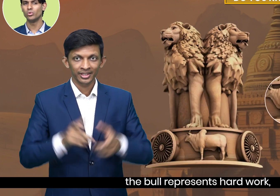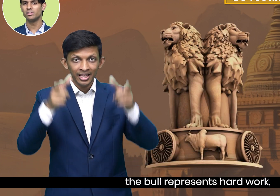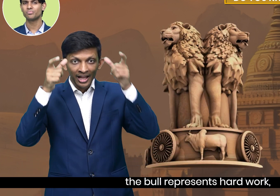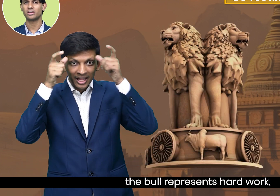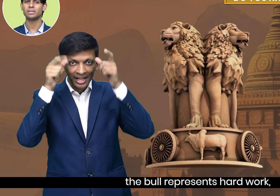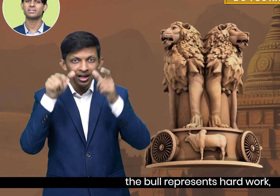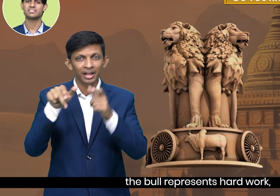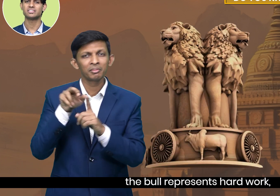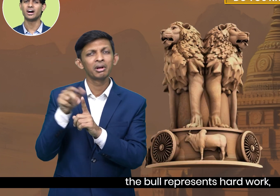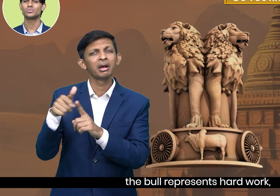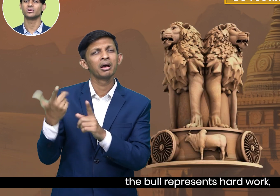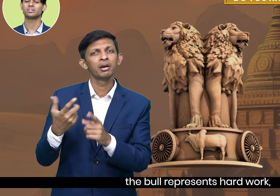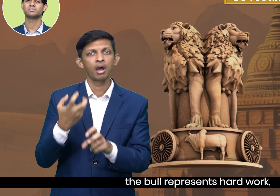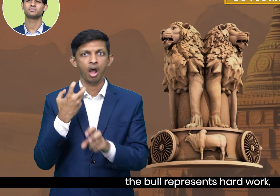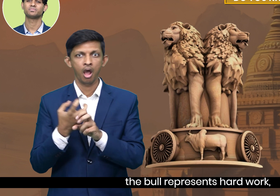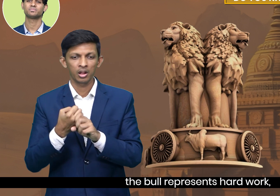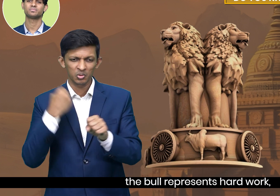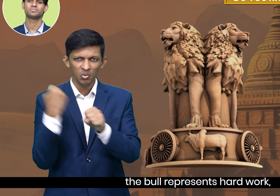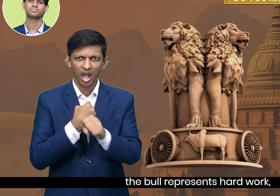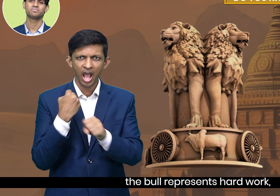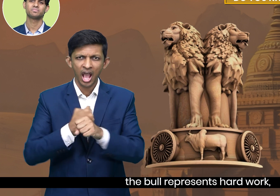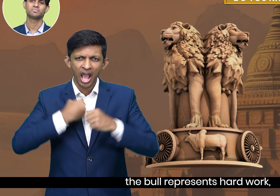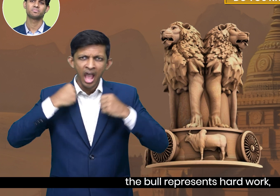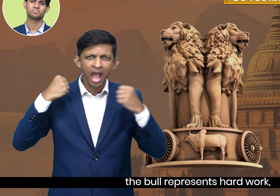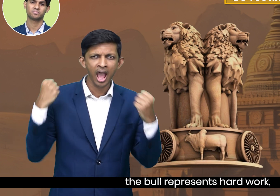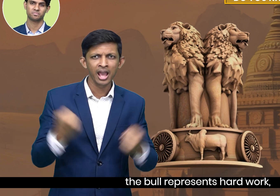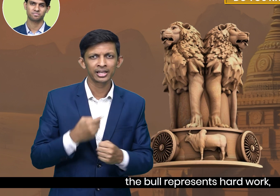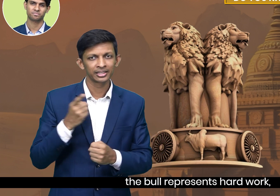The bull represents hard work.